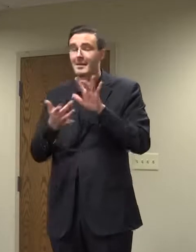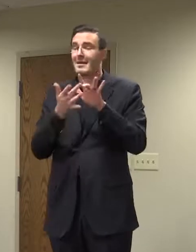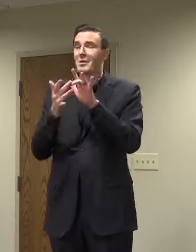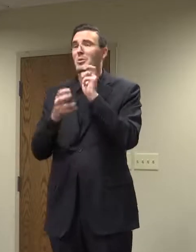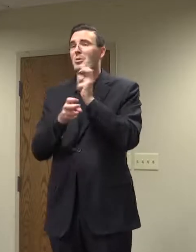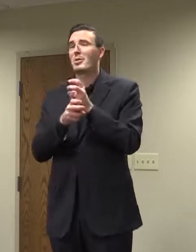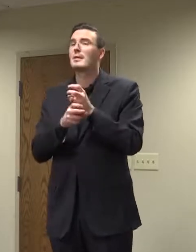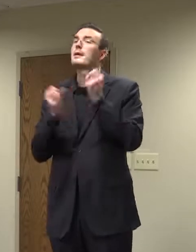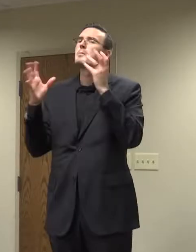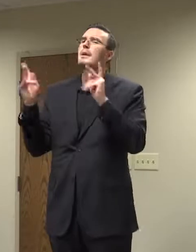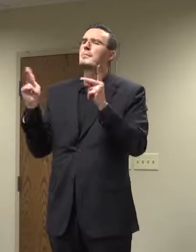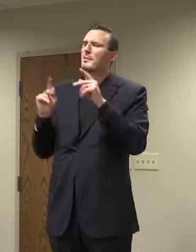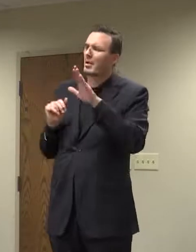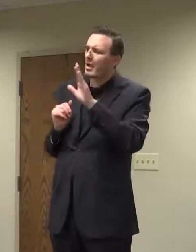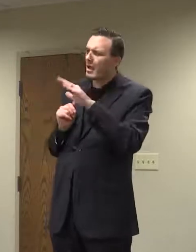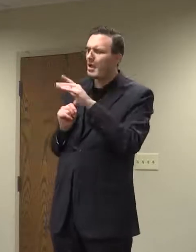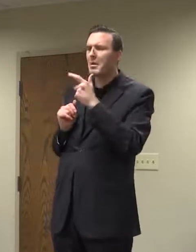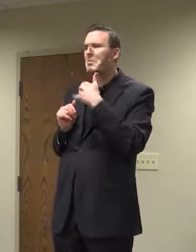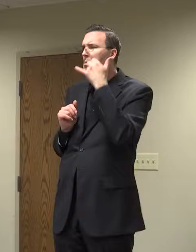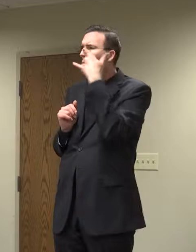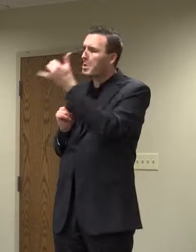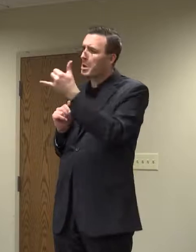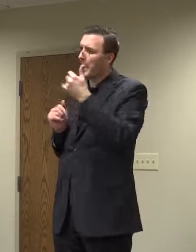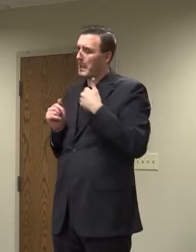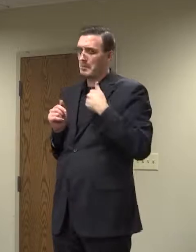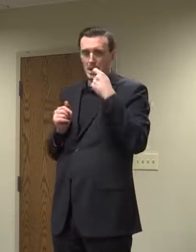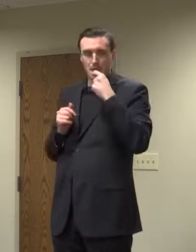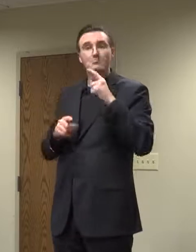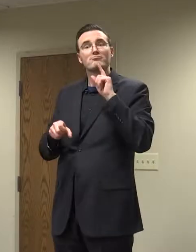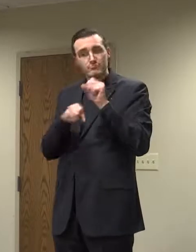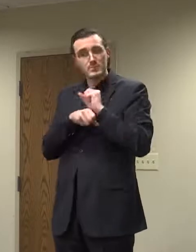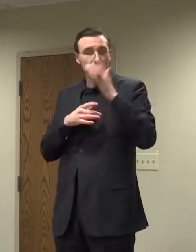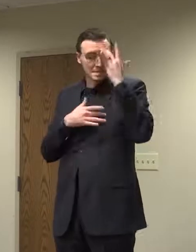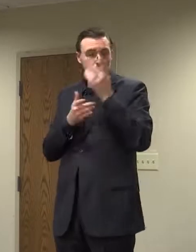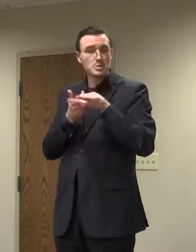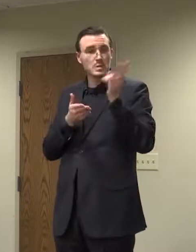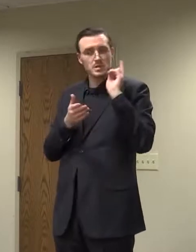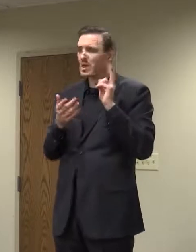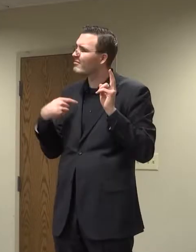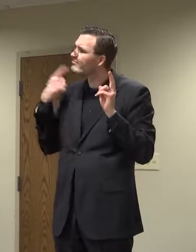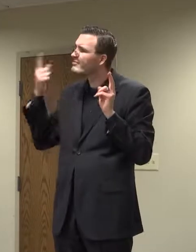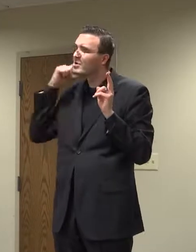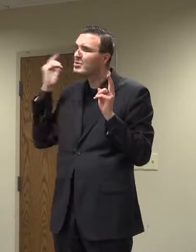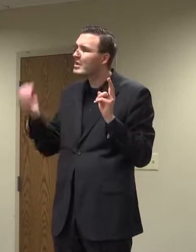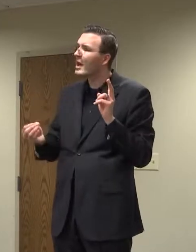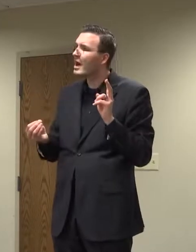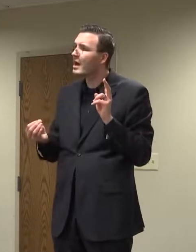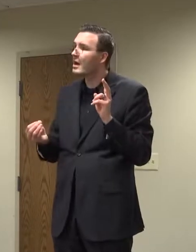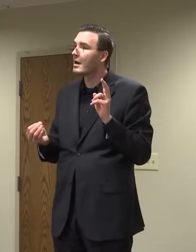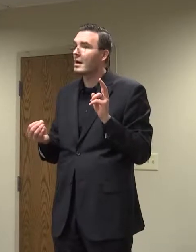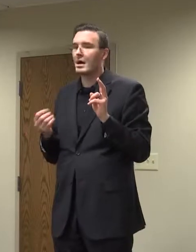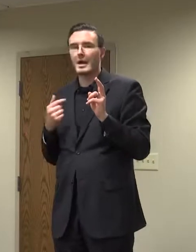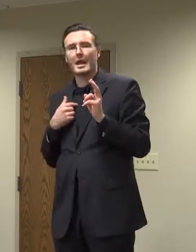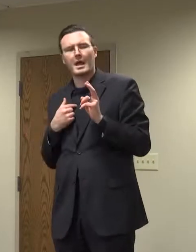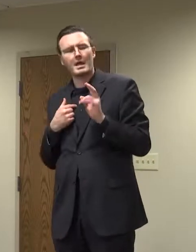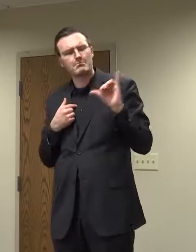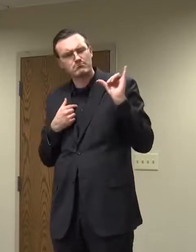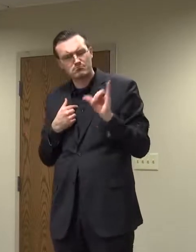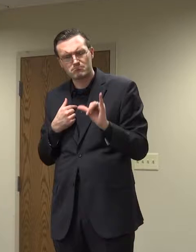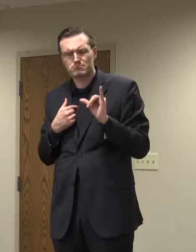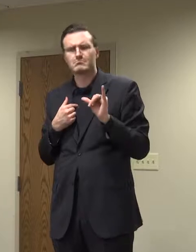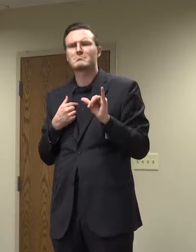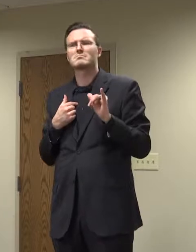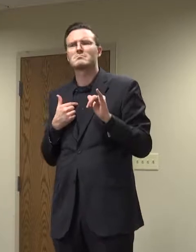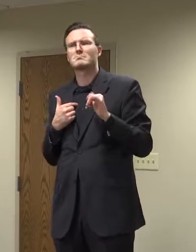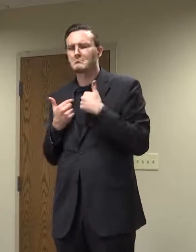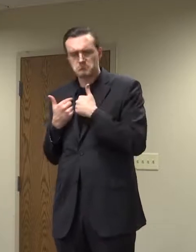called me and I was positive 2 weeks ago. Well, I come back to, you're right, I don't know where that test result went and we're going to have to figure